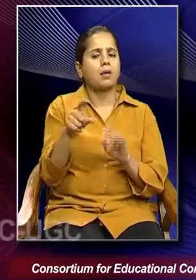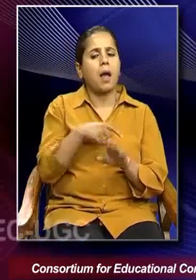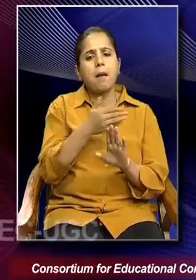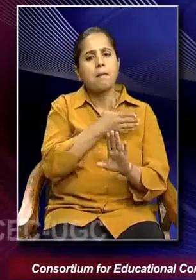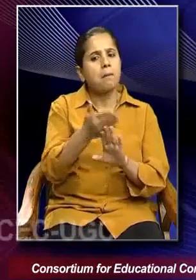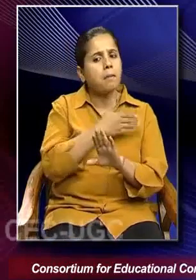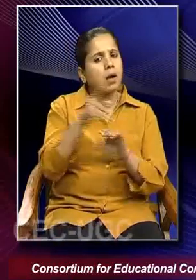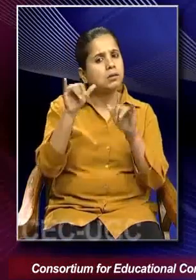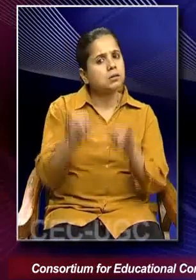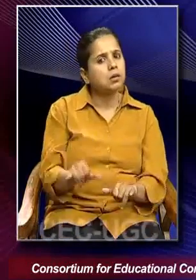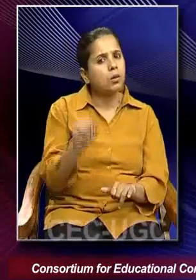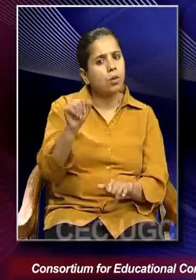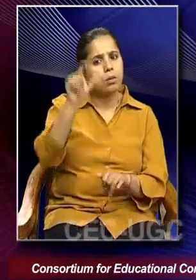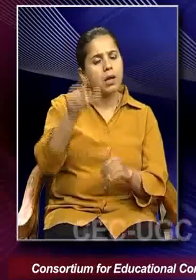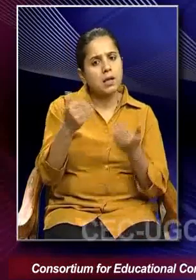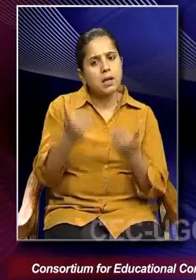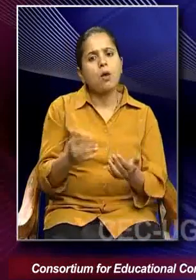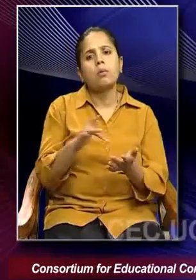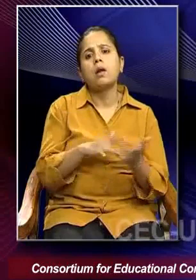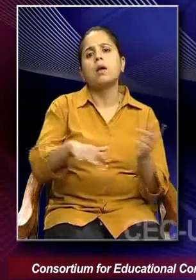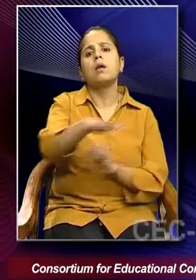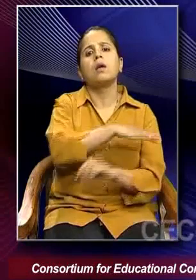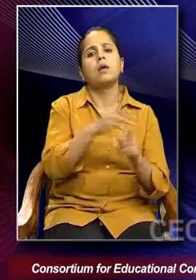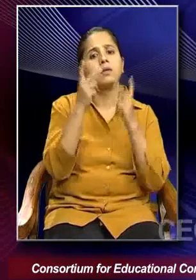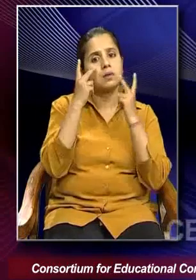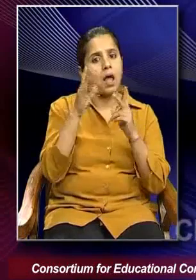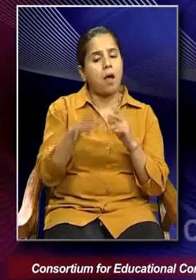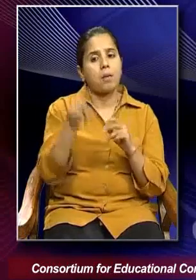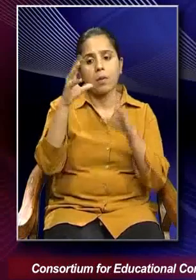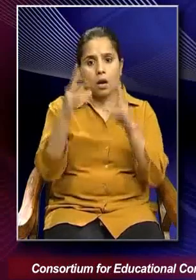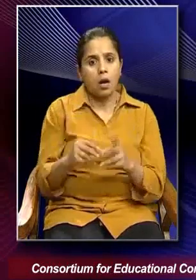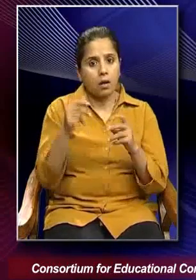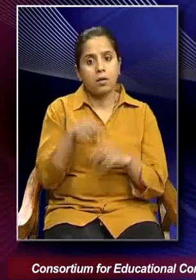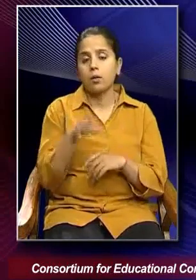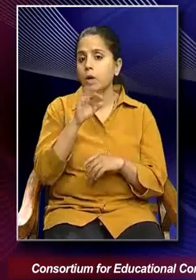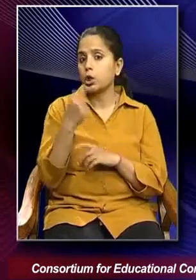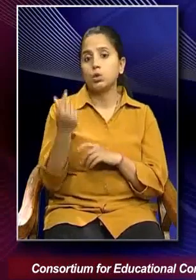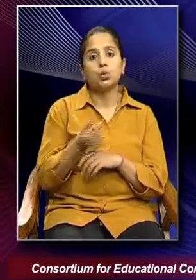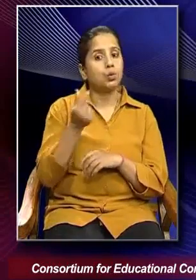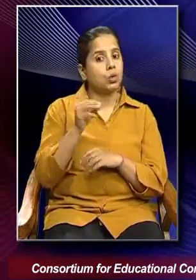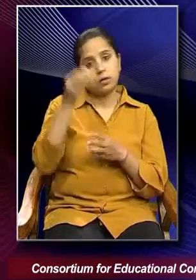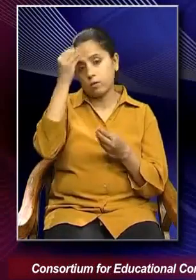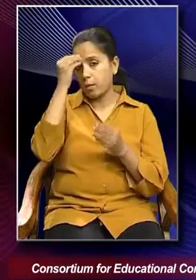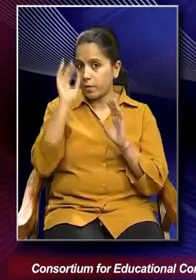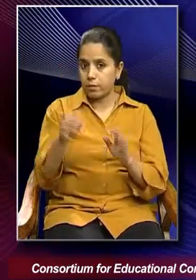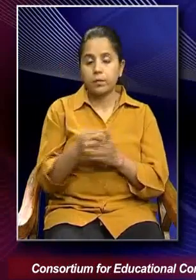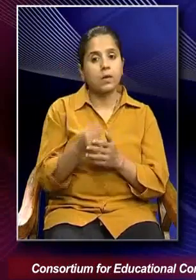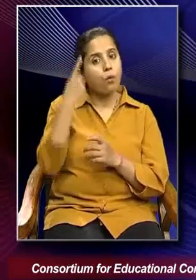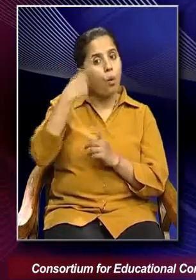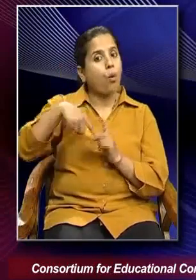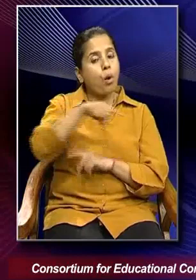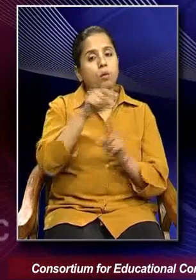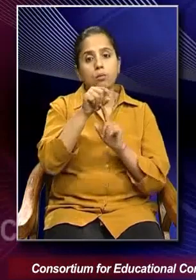stay of an individual at the current place where the enumeration is taking place. So which is a very useful information for